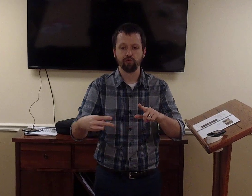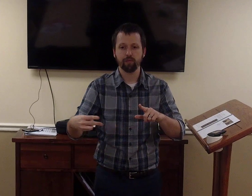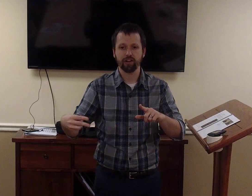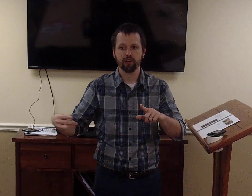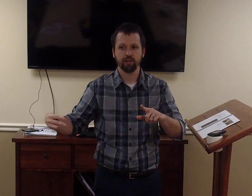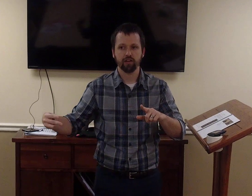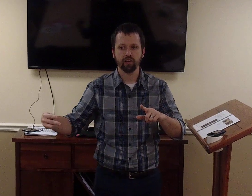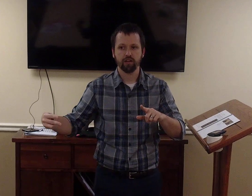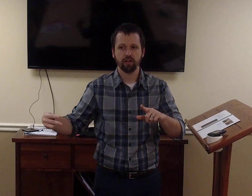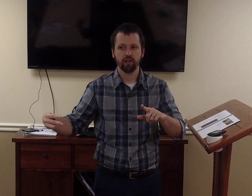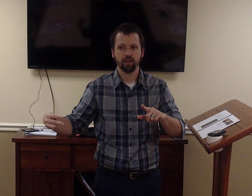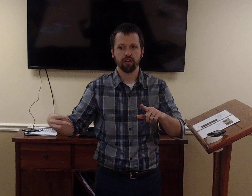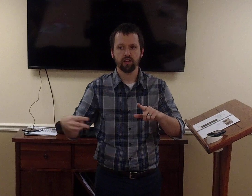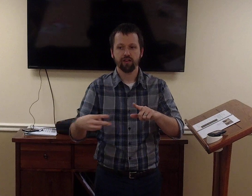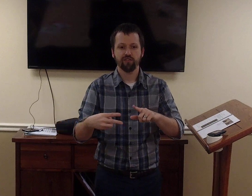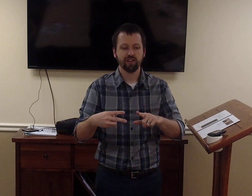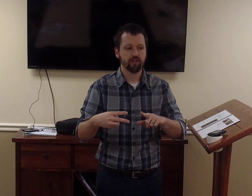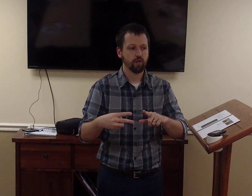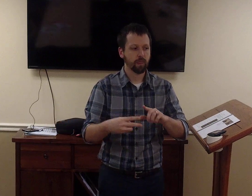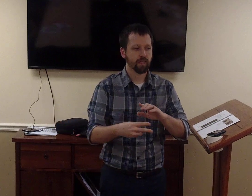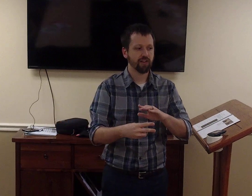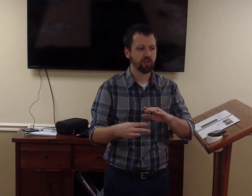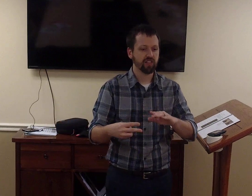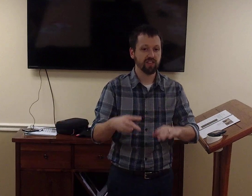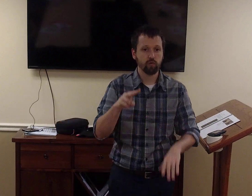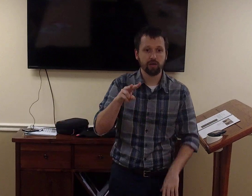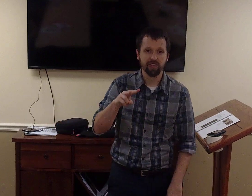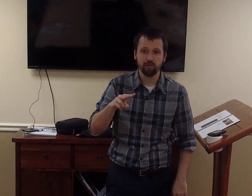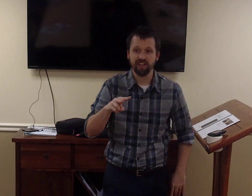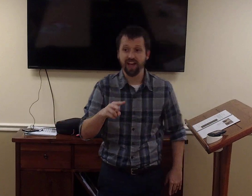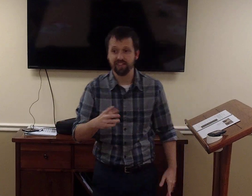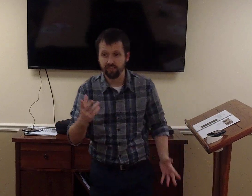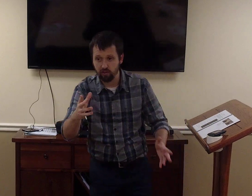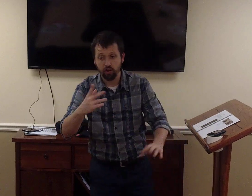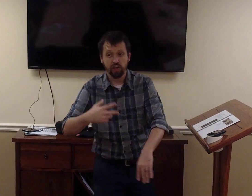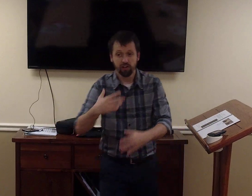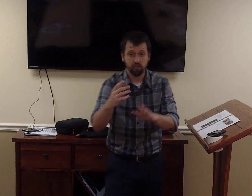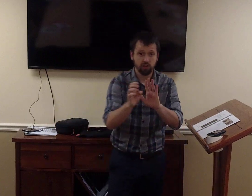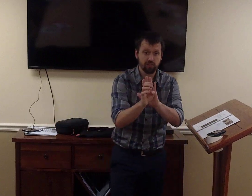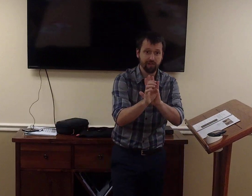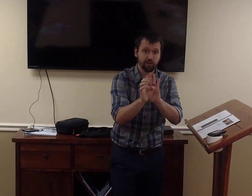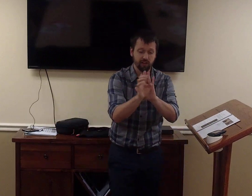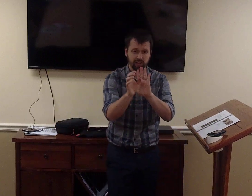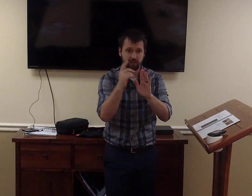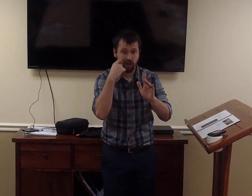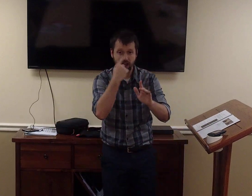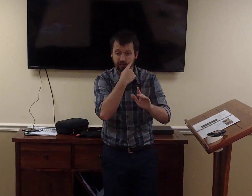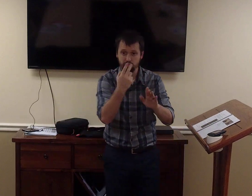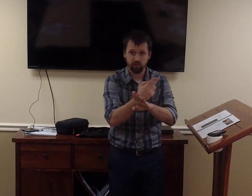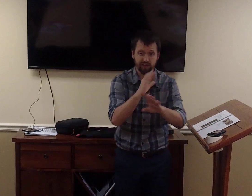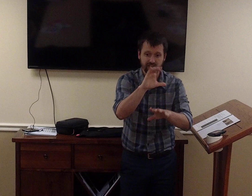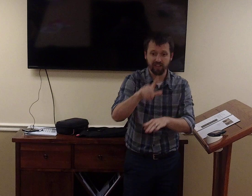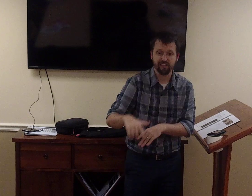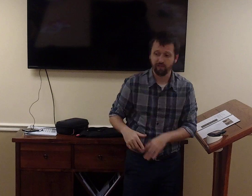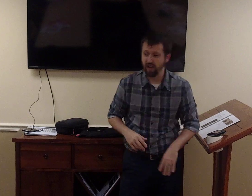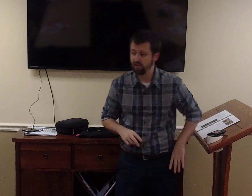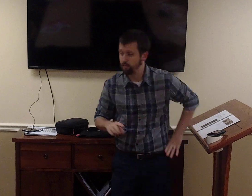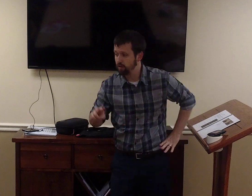swimming. Actually. If I turn it this way, it could be someone's eyes. So you could use that for like eyes. You could use that as a classifier. Someone could